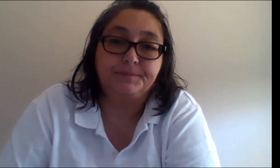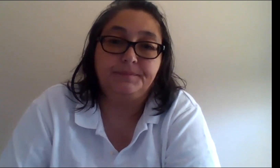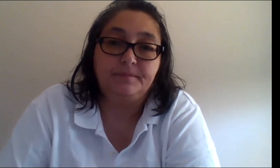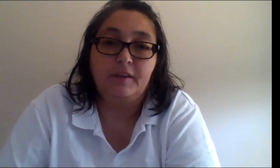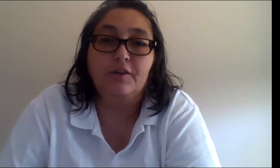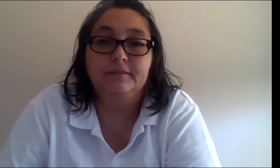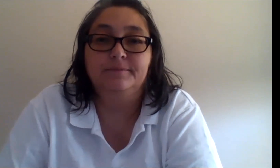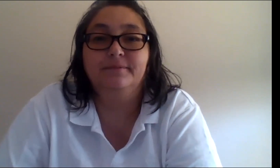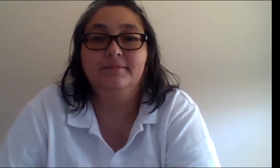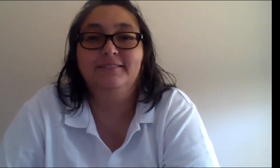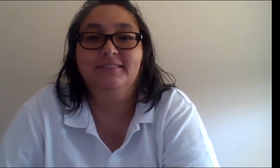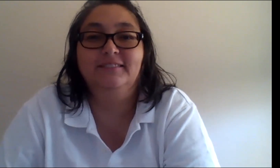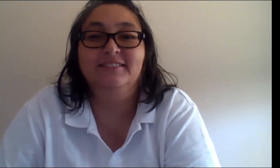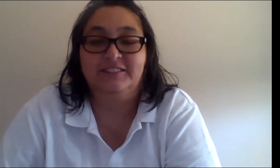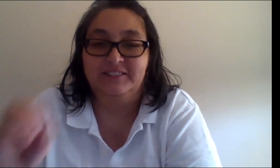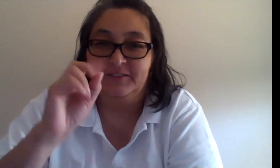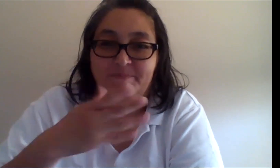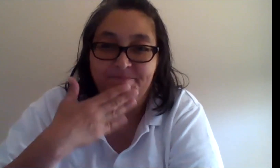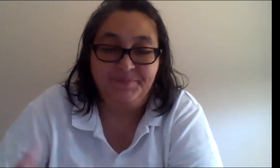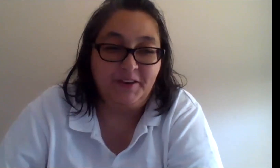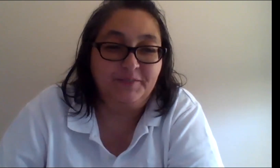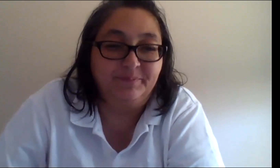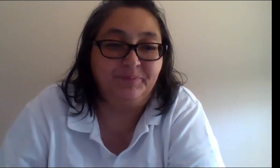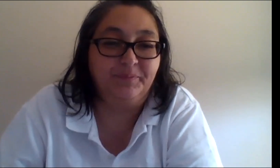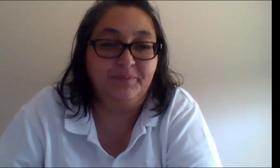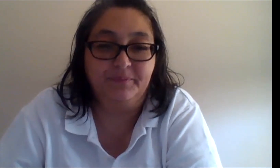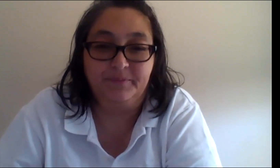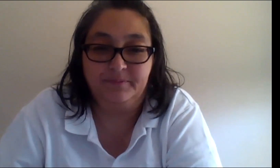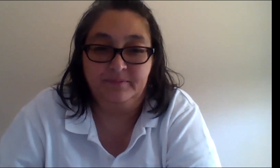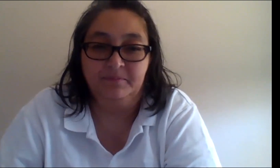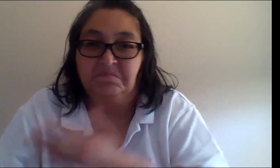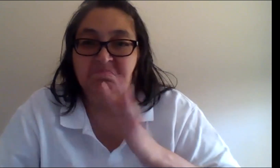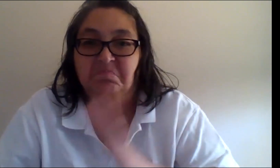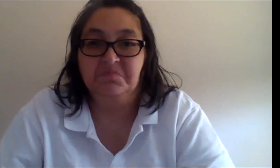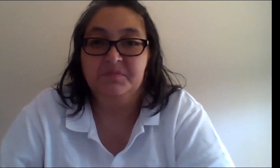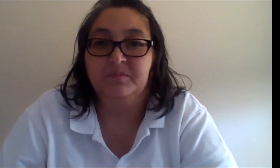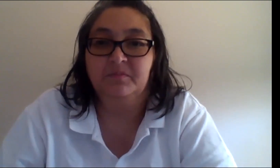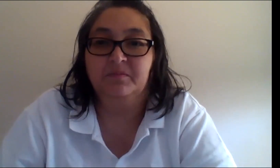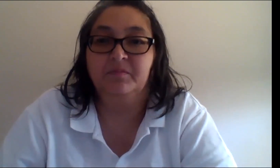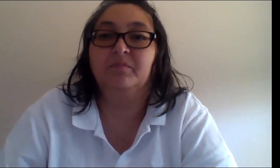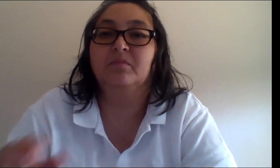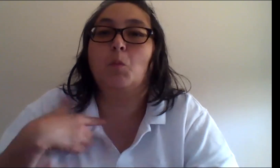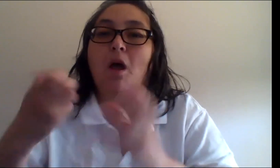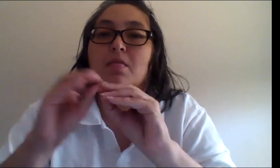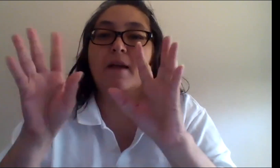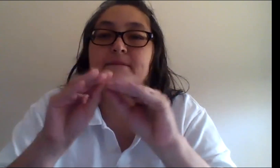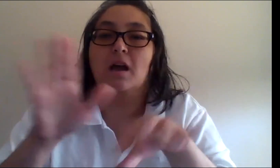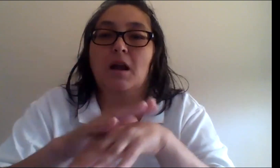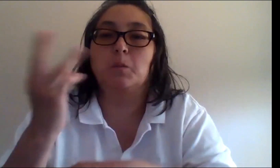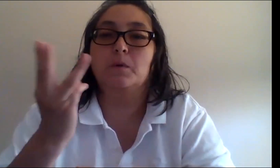I missed the answer, Simon. Did you get that? Which Wednesday? I missed it. The interpreter missed it.